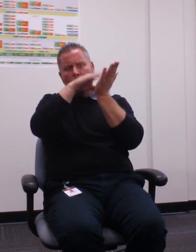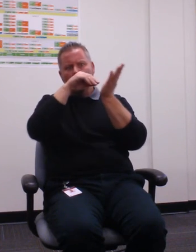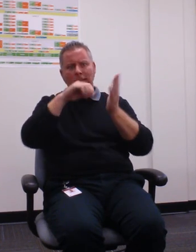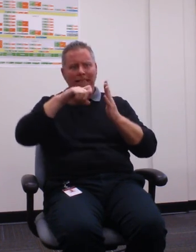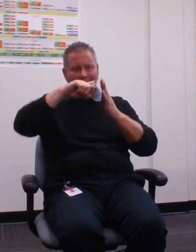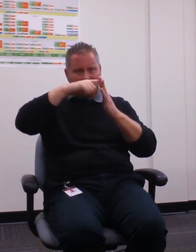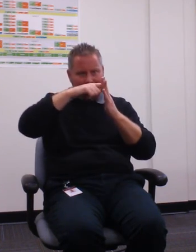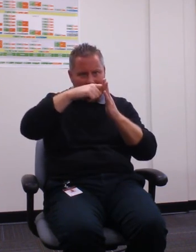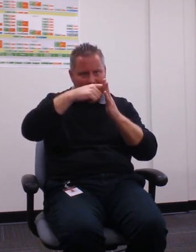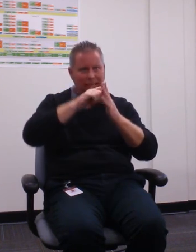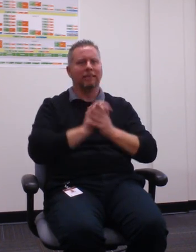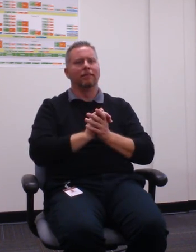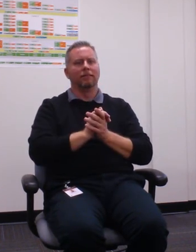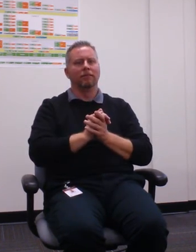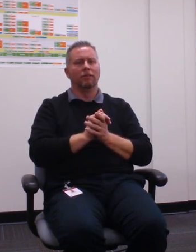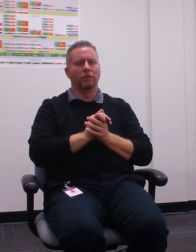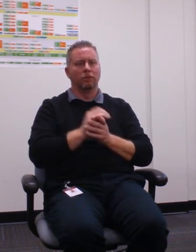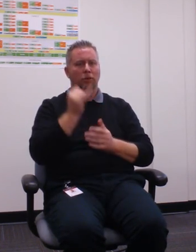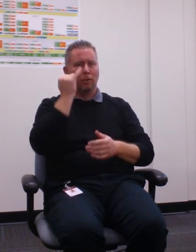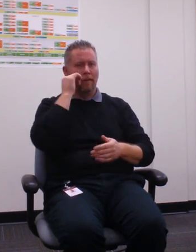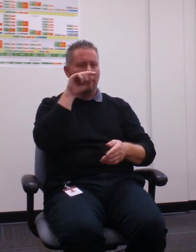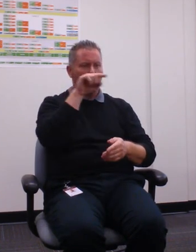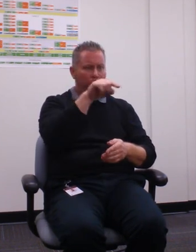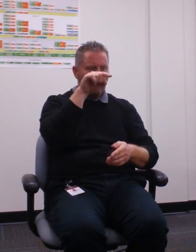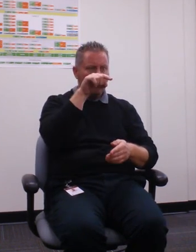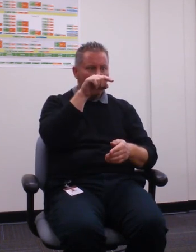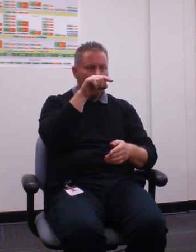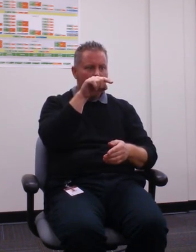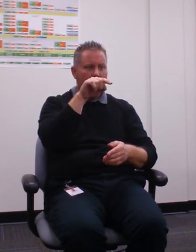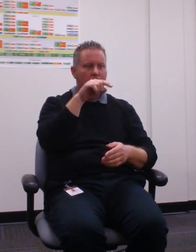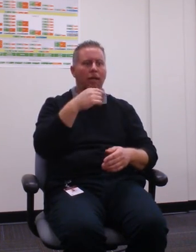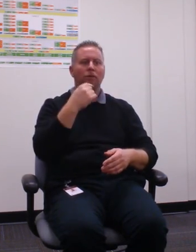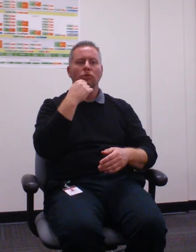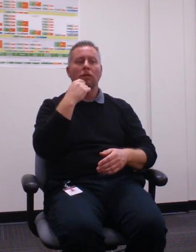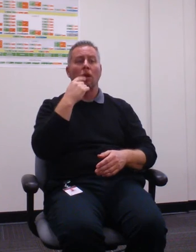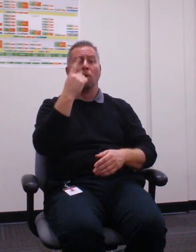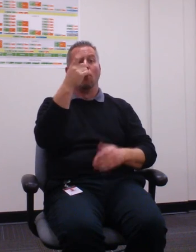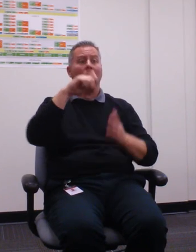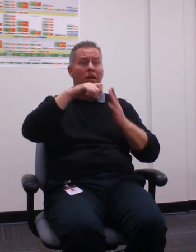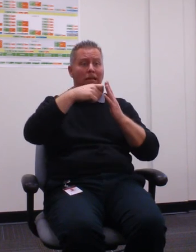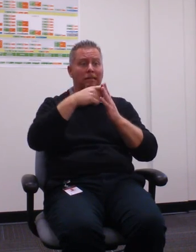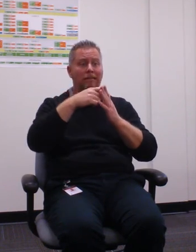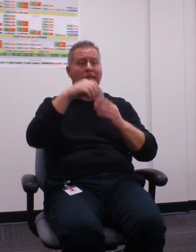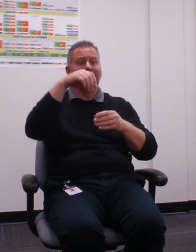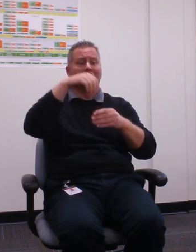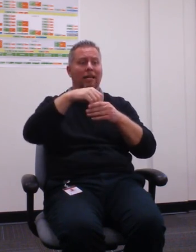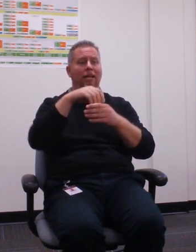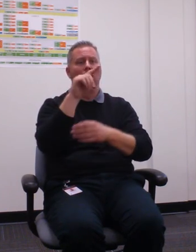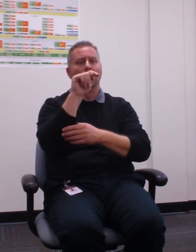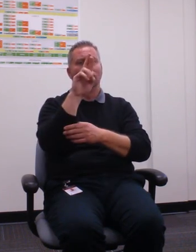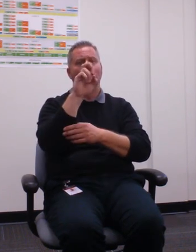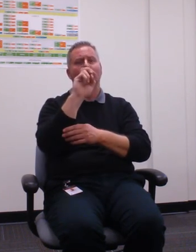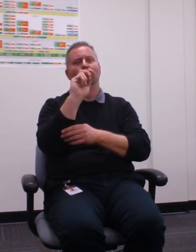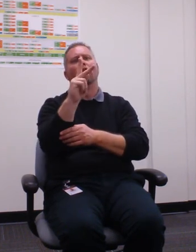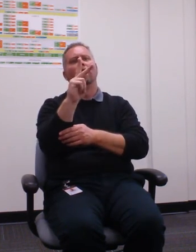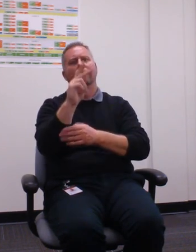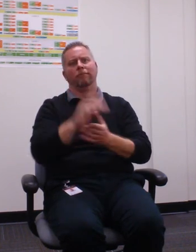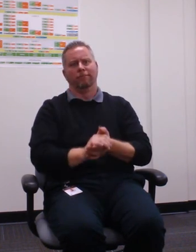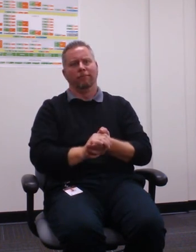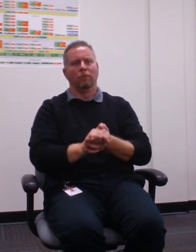alright. And when you click on it, it will tell you there is one key in the trunk. There is one